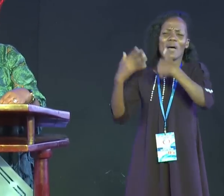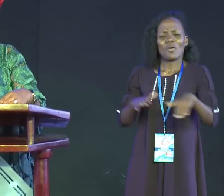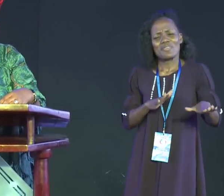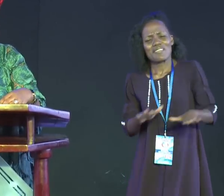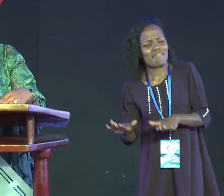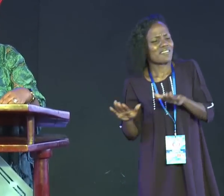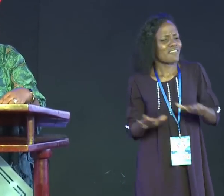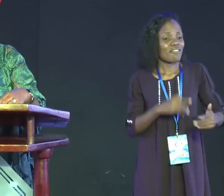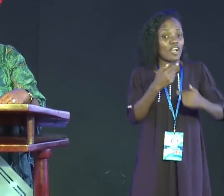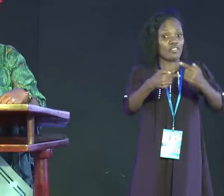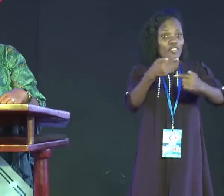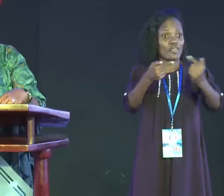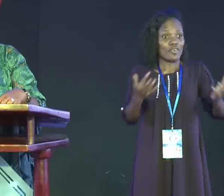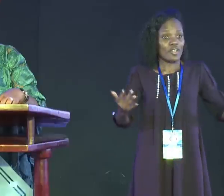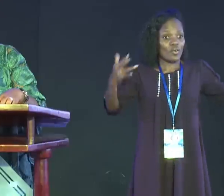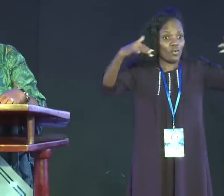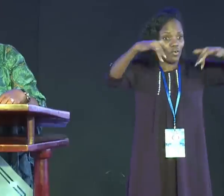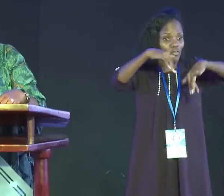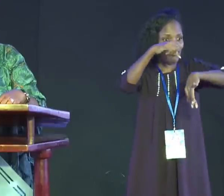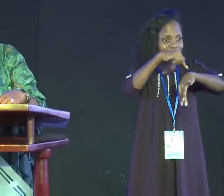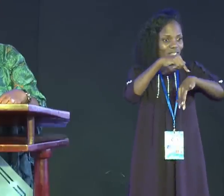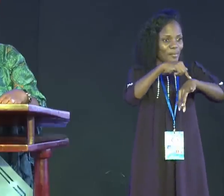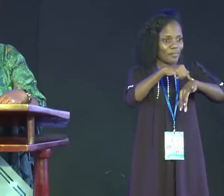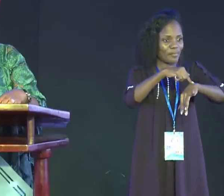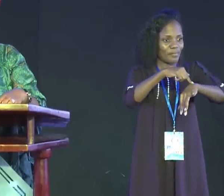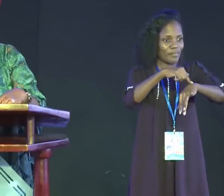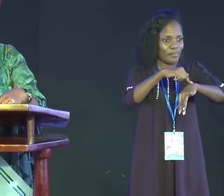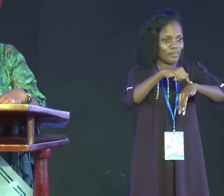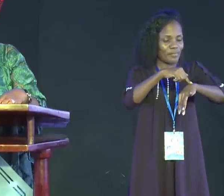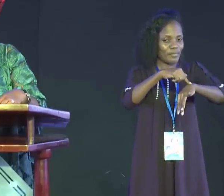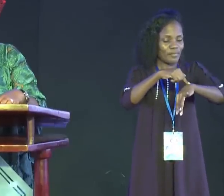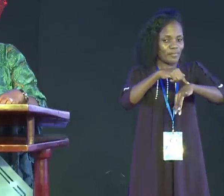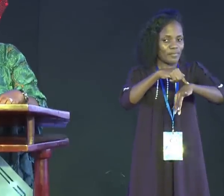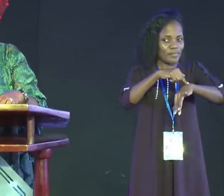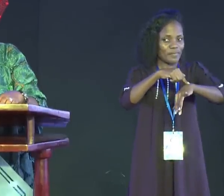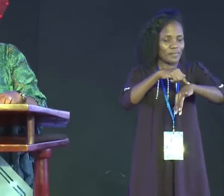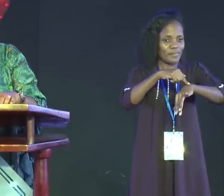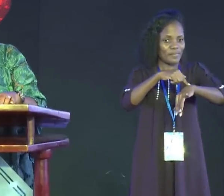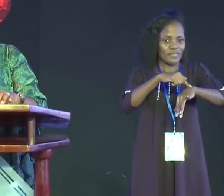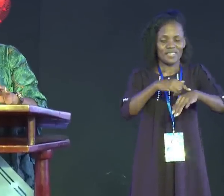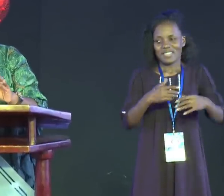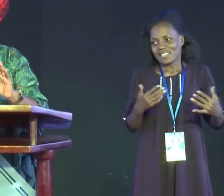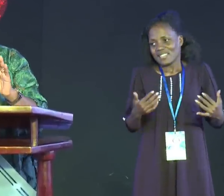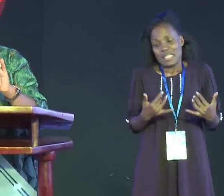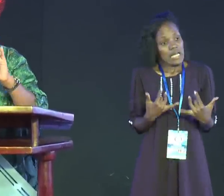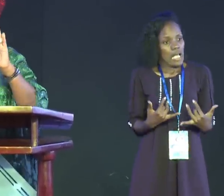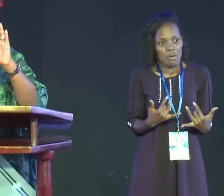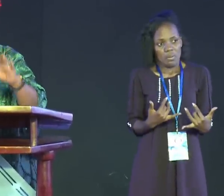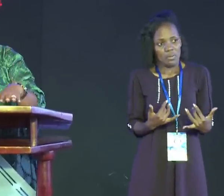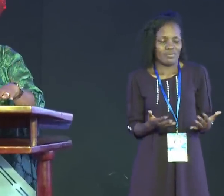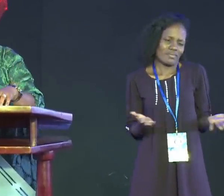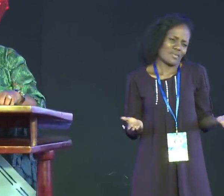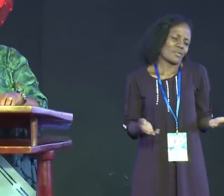With all the disturbances we've been having when we are having the inner man conferences, at least kati